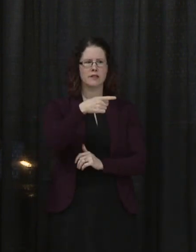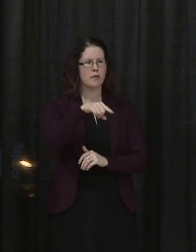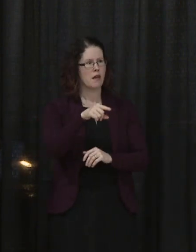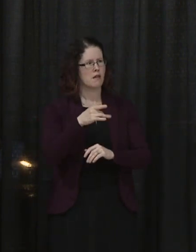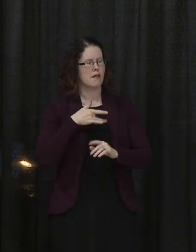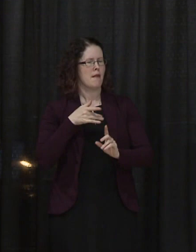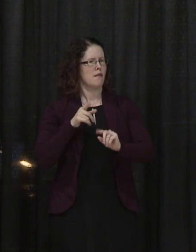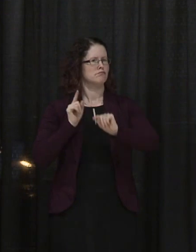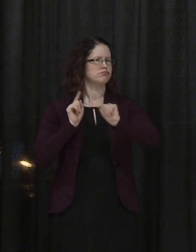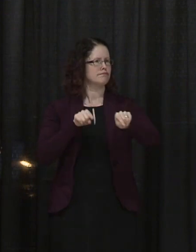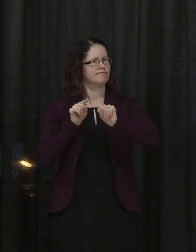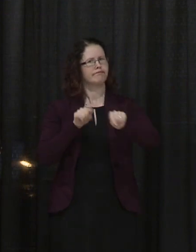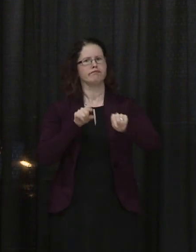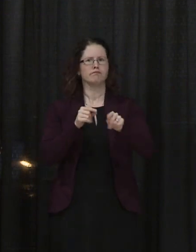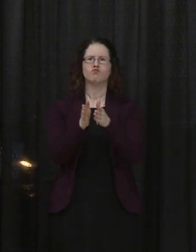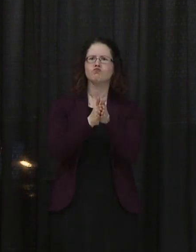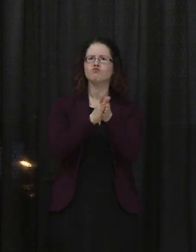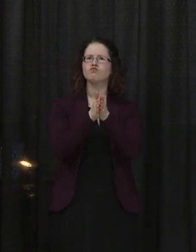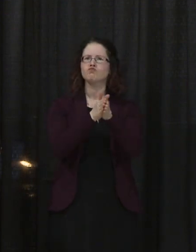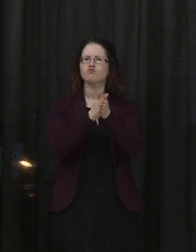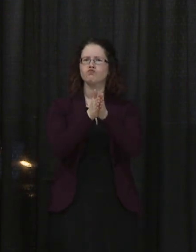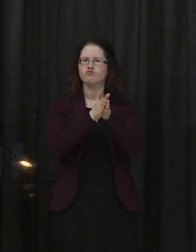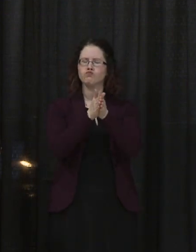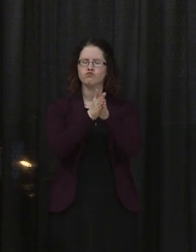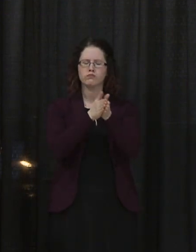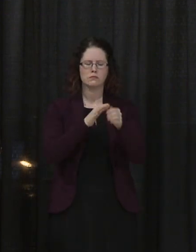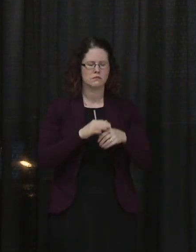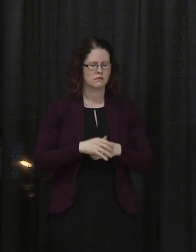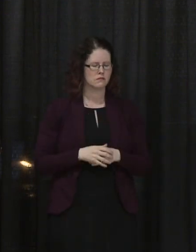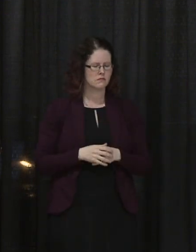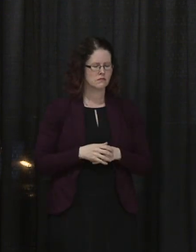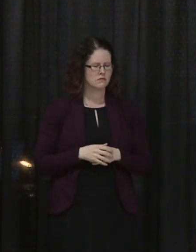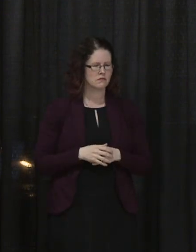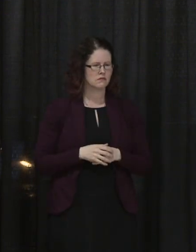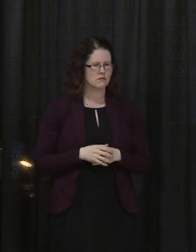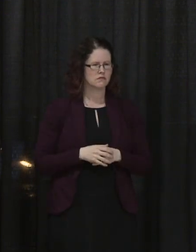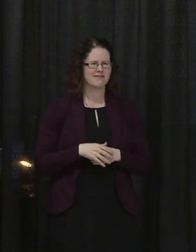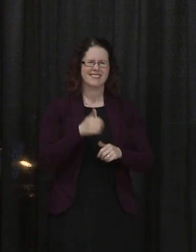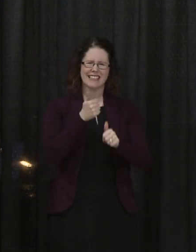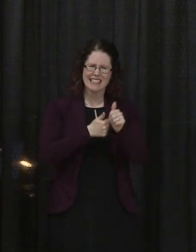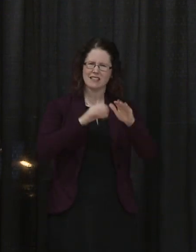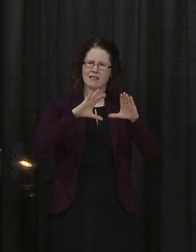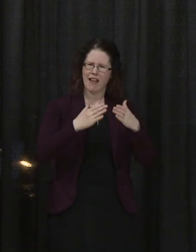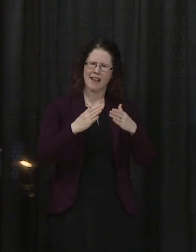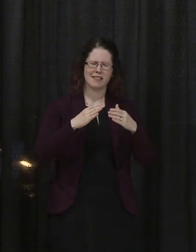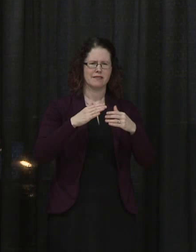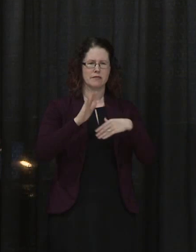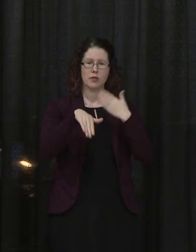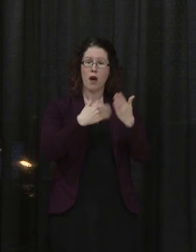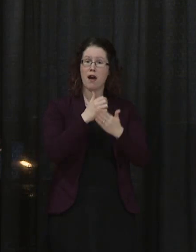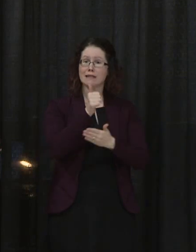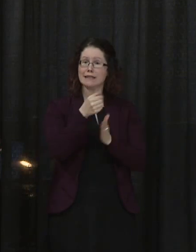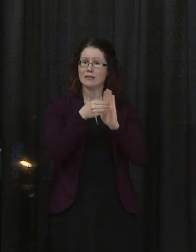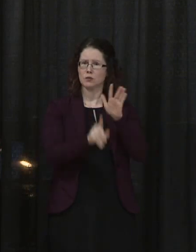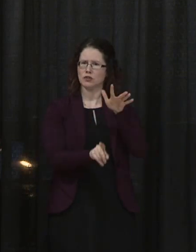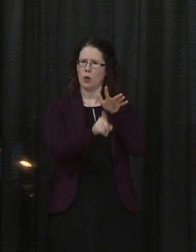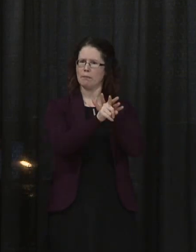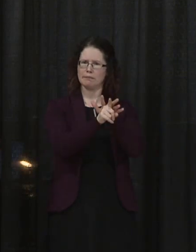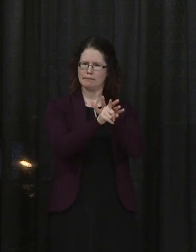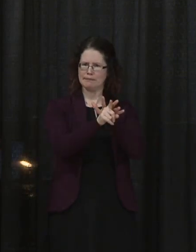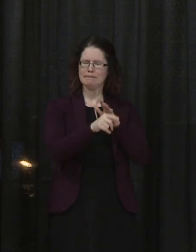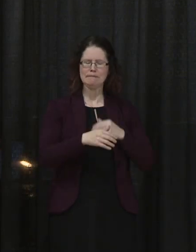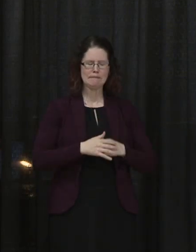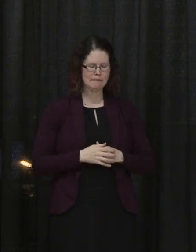eager and they were very committed. And he said there was always 100% attendance. And they were very